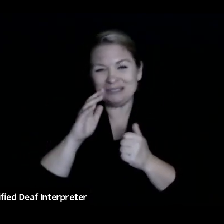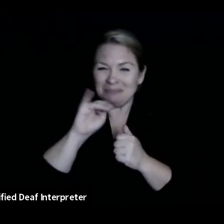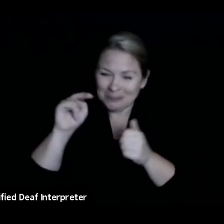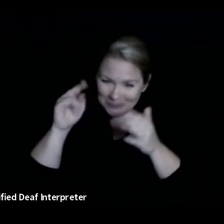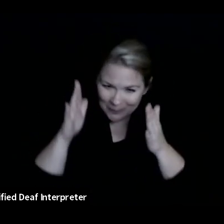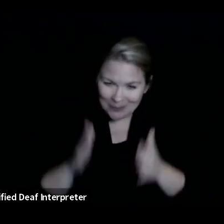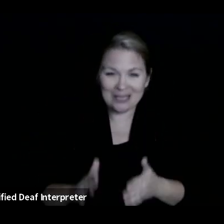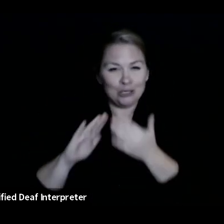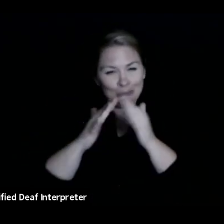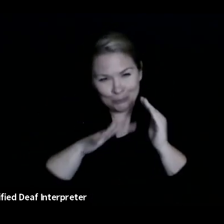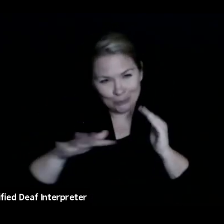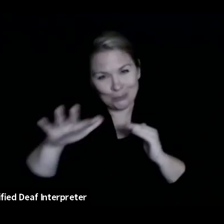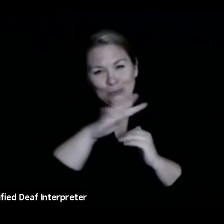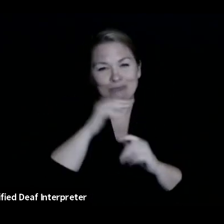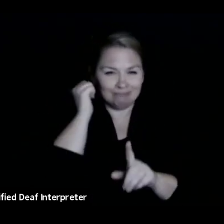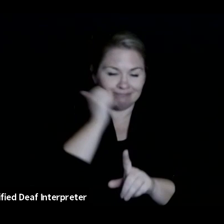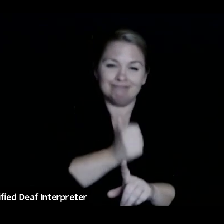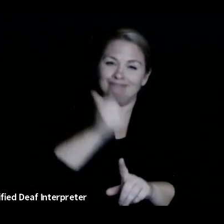people is